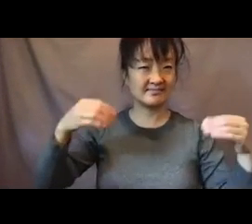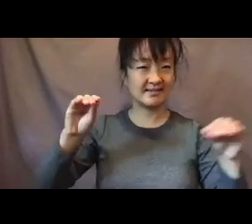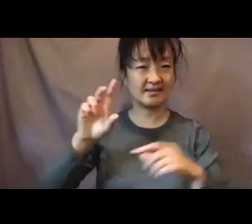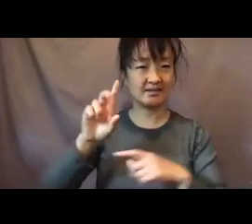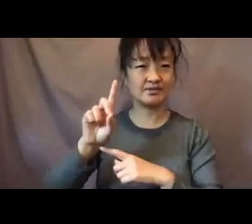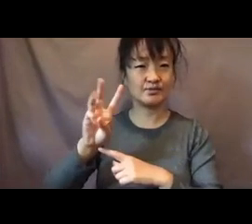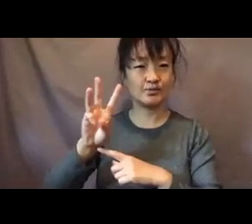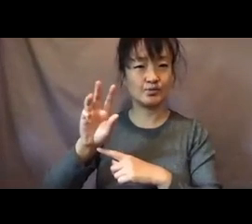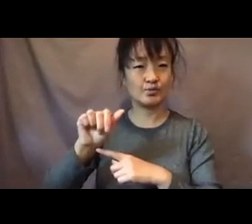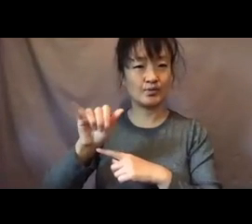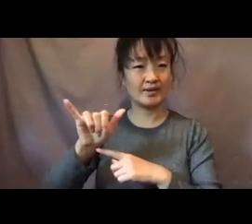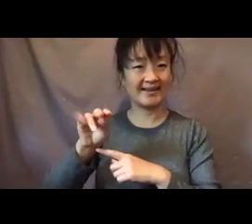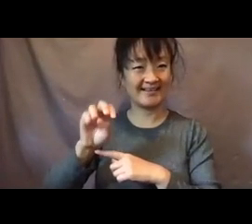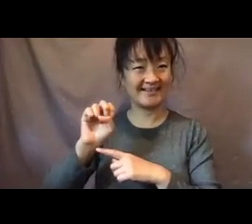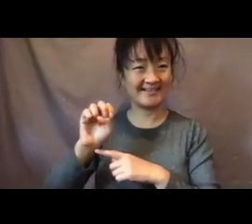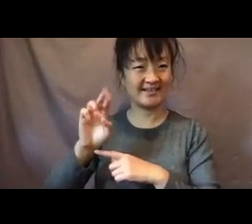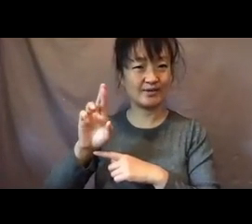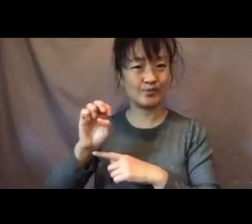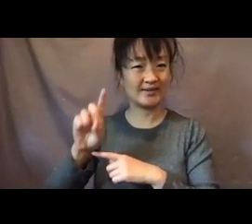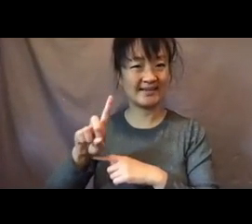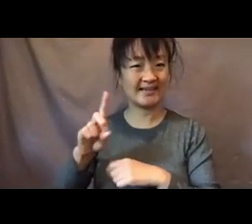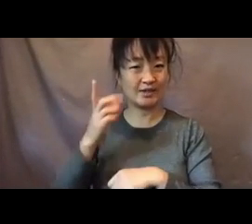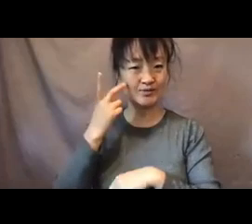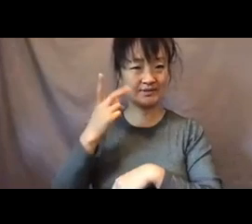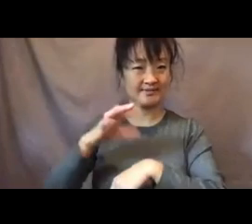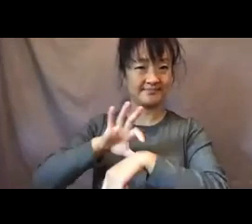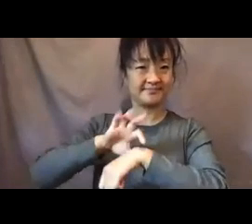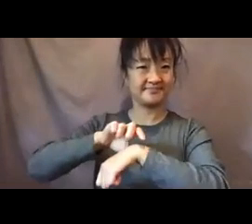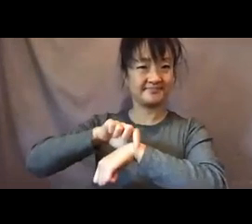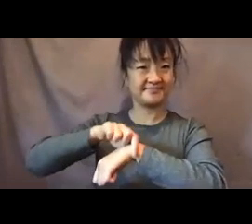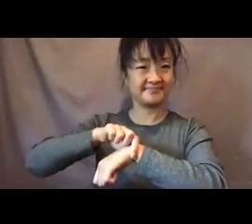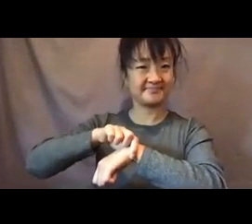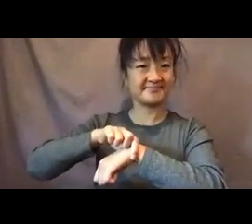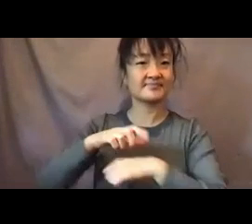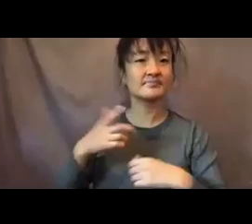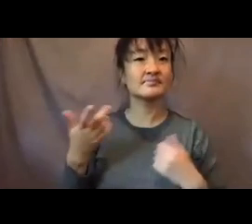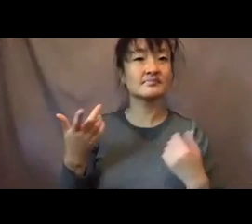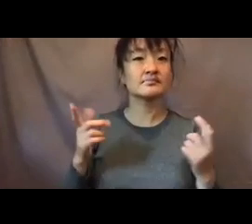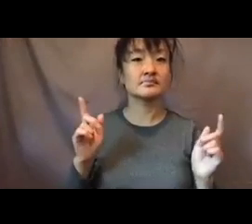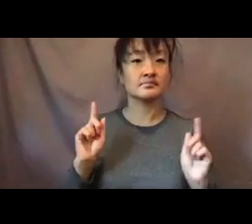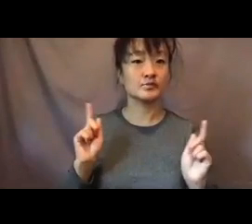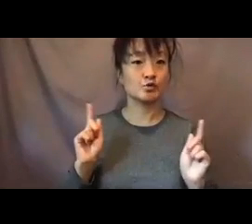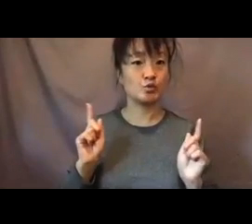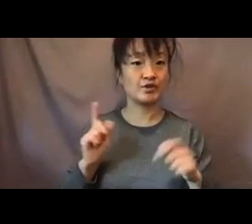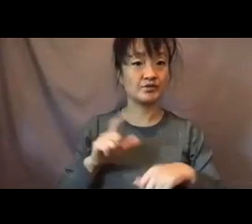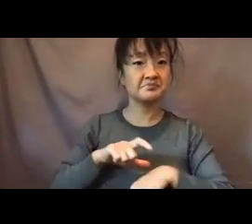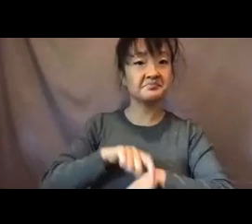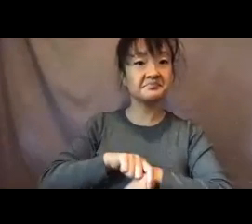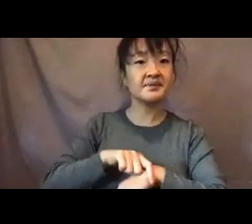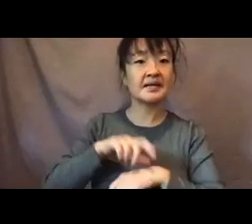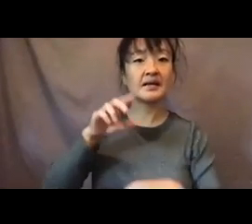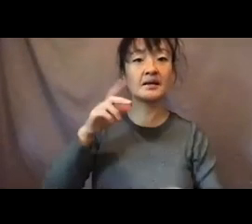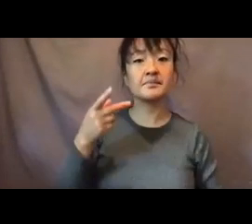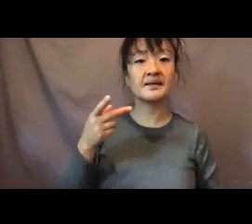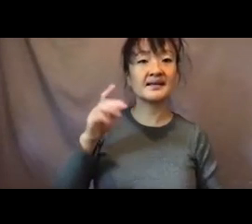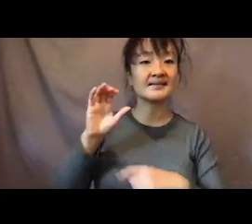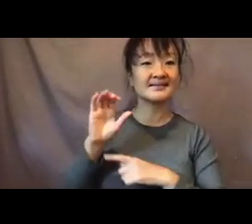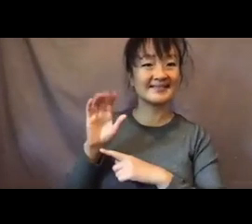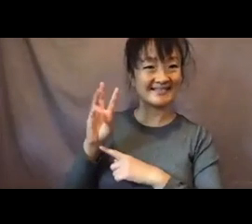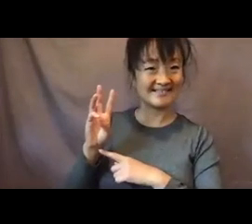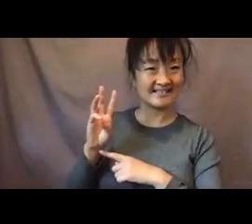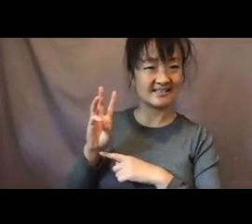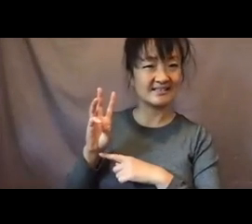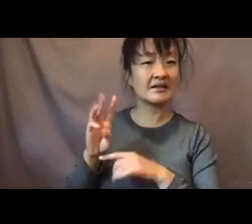elastic band with a little bead in it. Well, the place that they're having you place it is this sort of PC6, and this is common for nausea